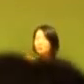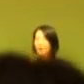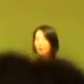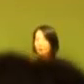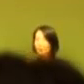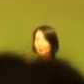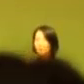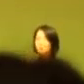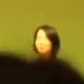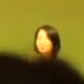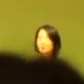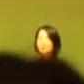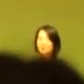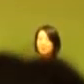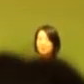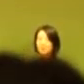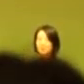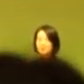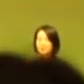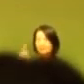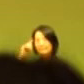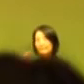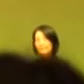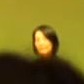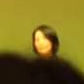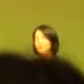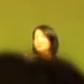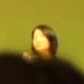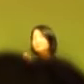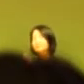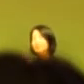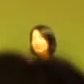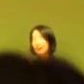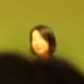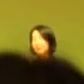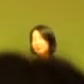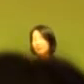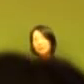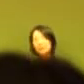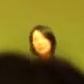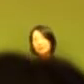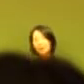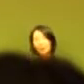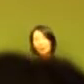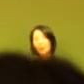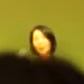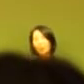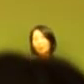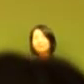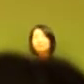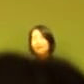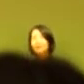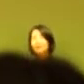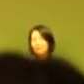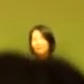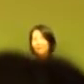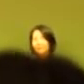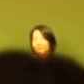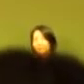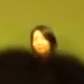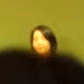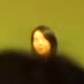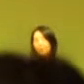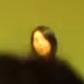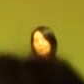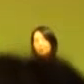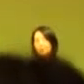not yet illegal, but a lot of financial institutions know a ban is coming, and they are preparing for one by putting